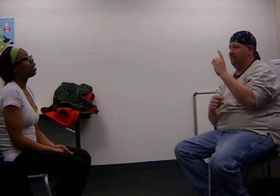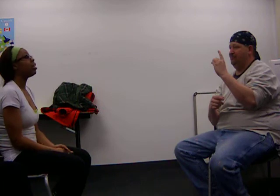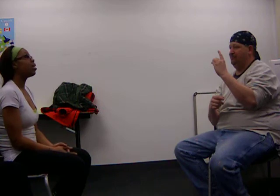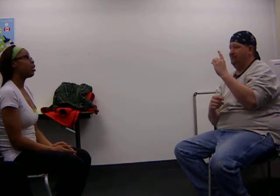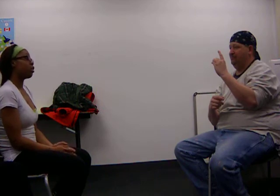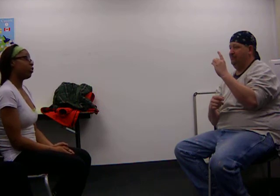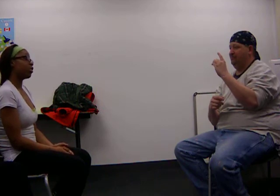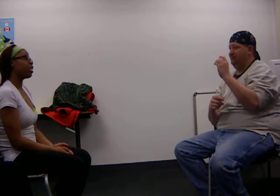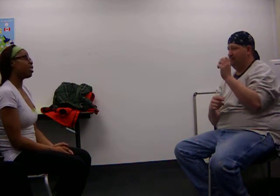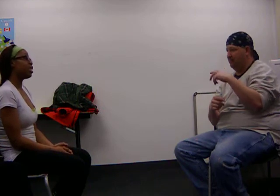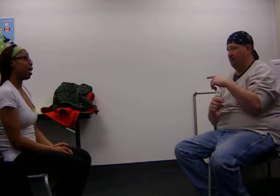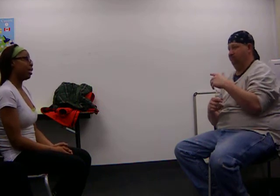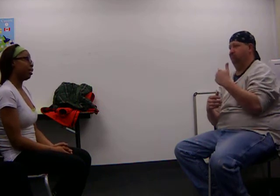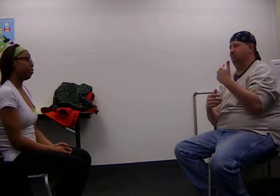And then I transferred to NCID.